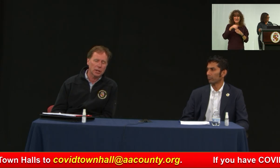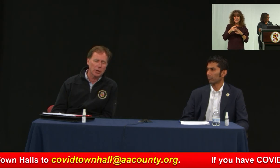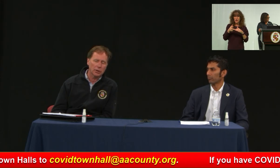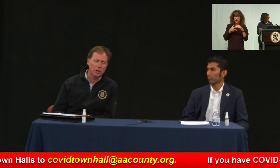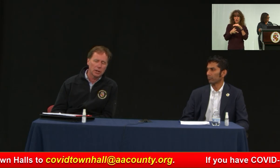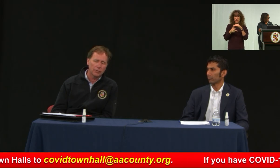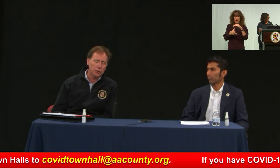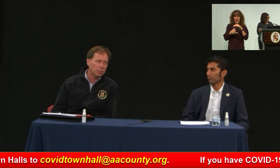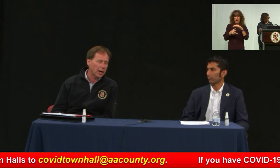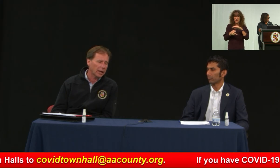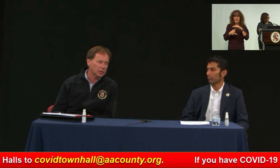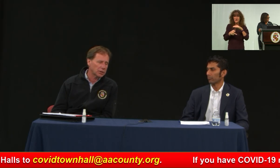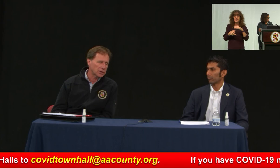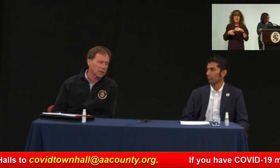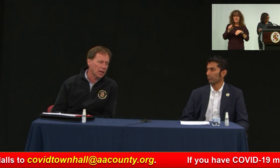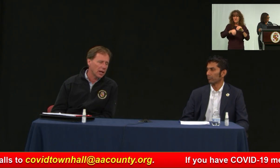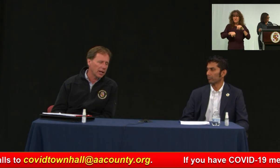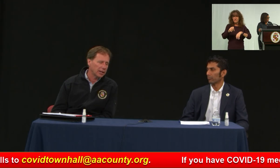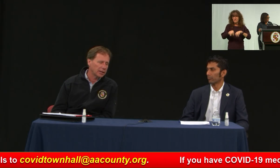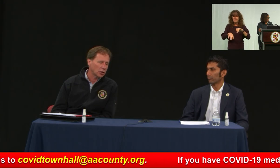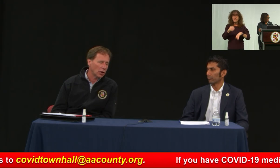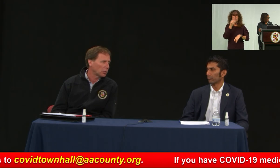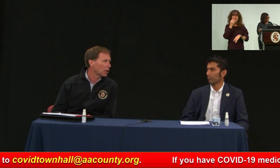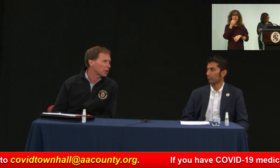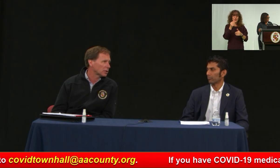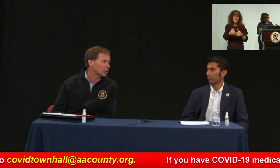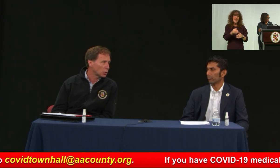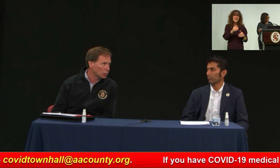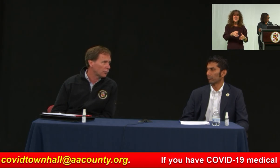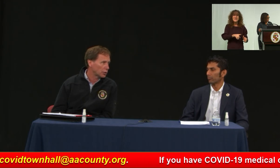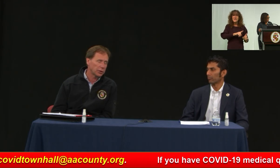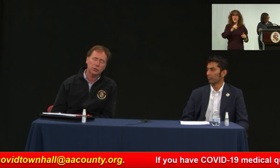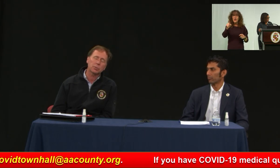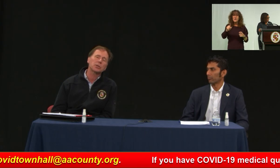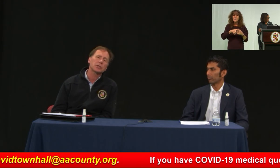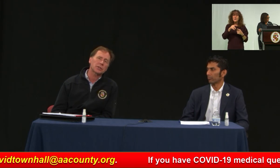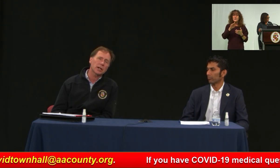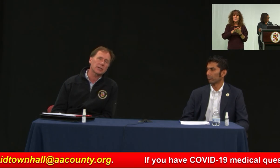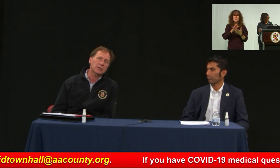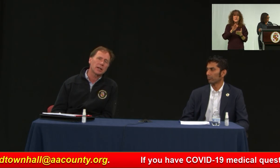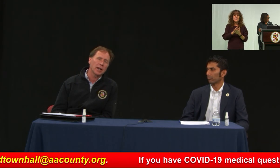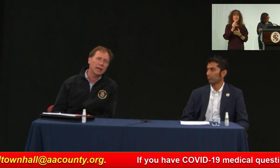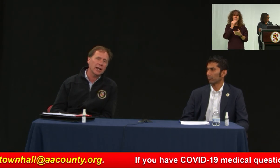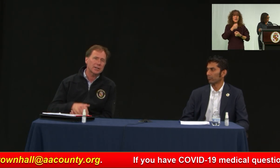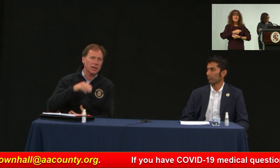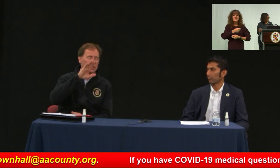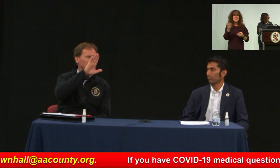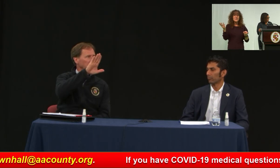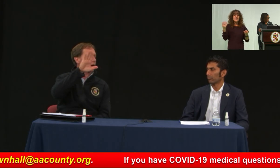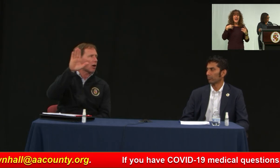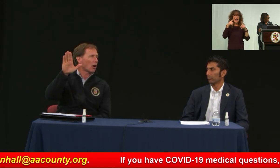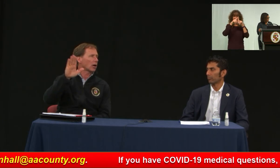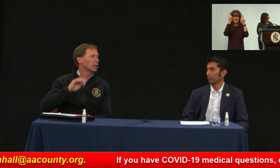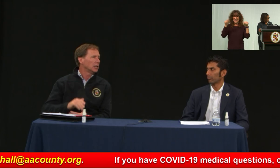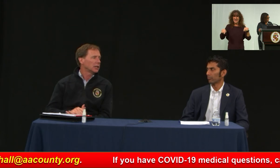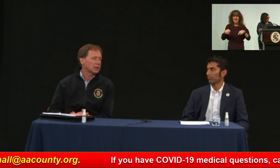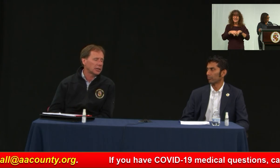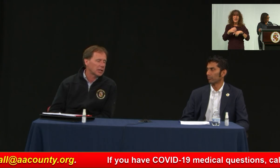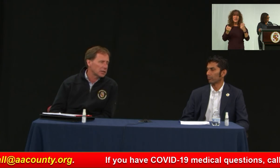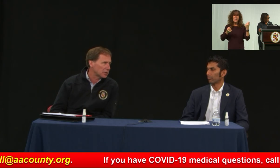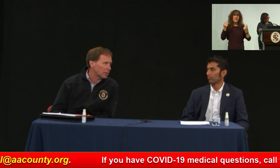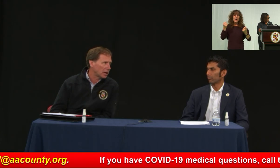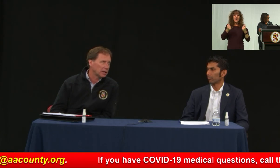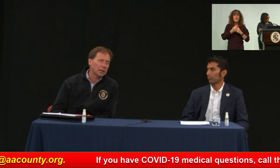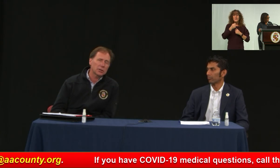had put together food packages and gone to one of the school food distribution sites and had signs on their car that